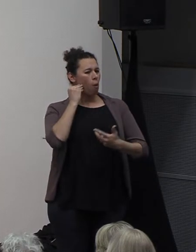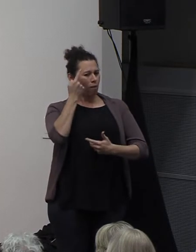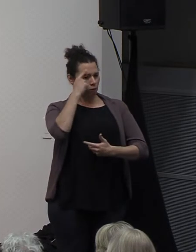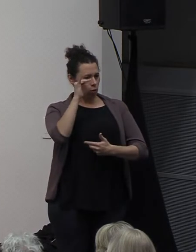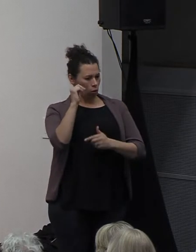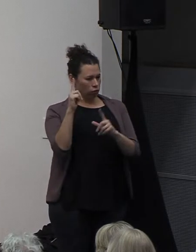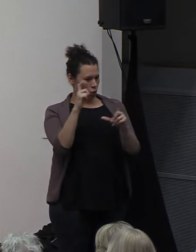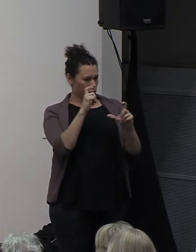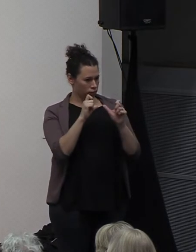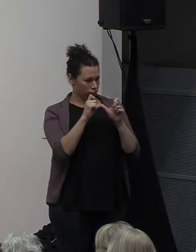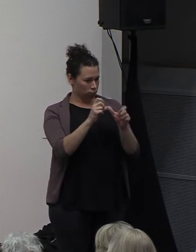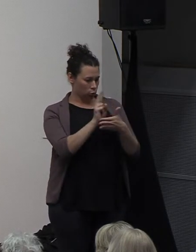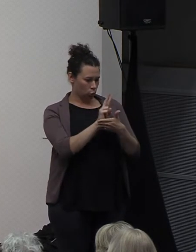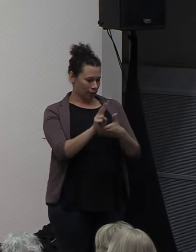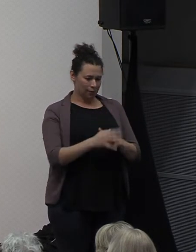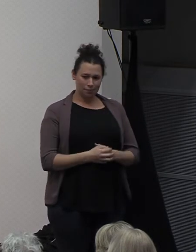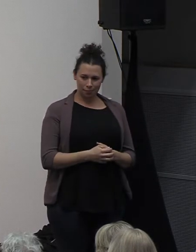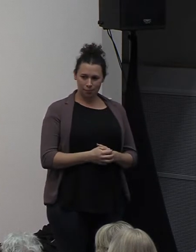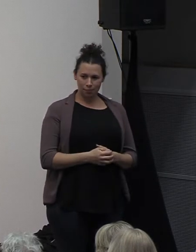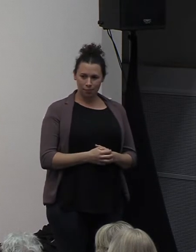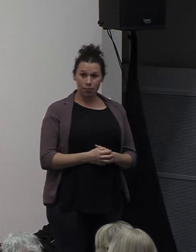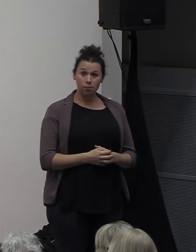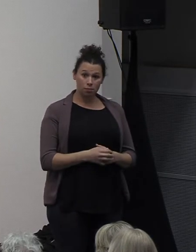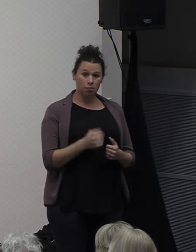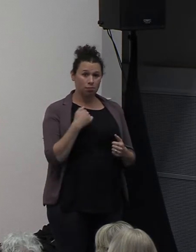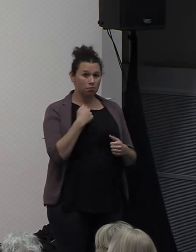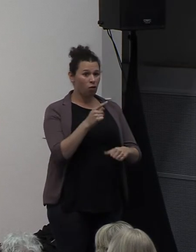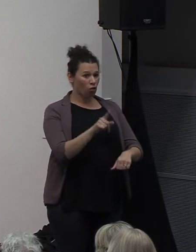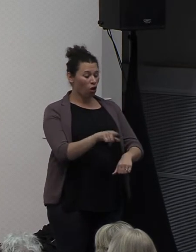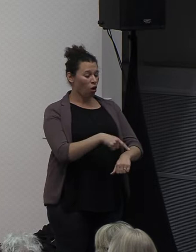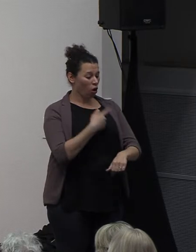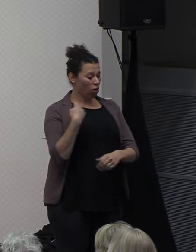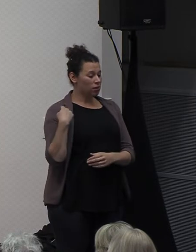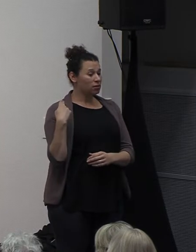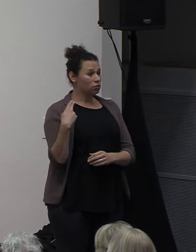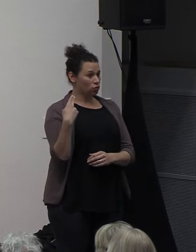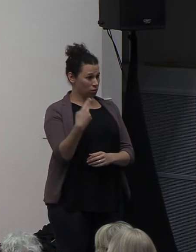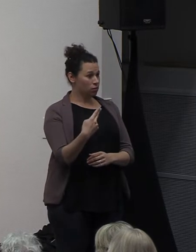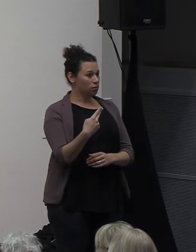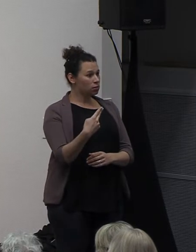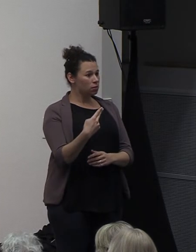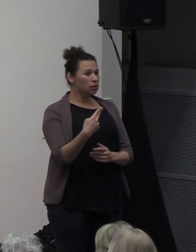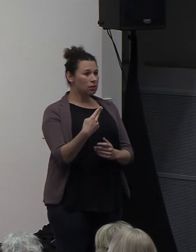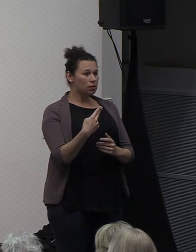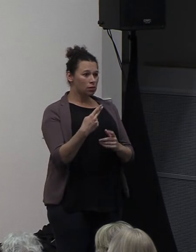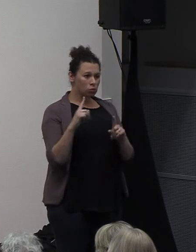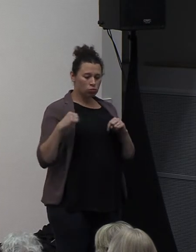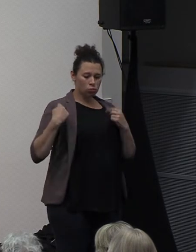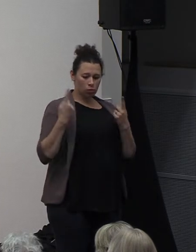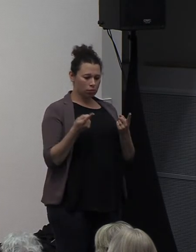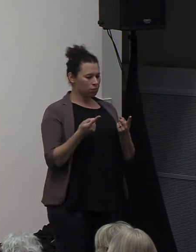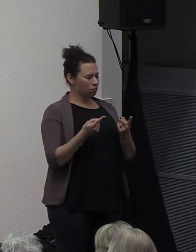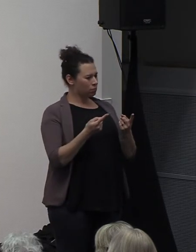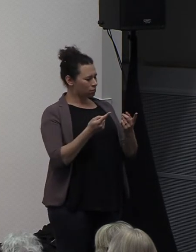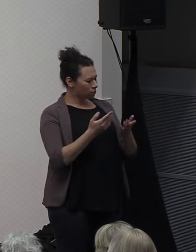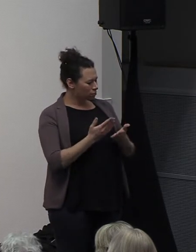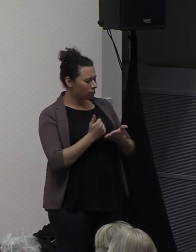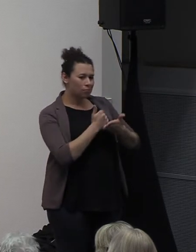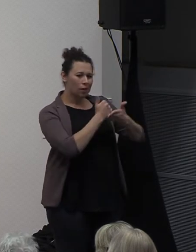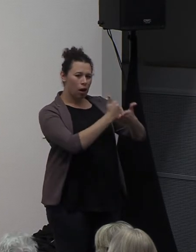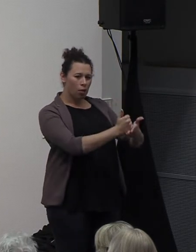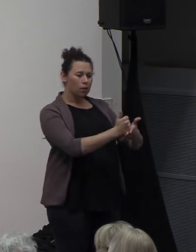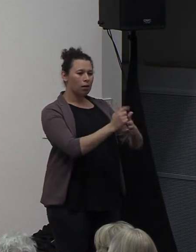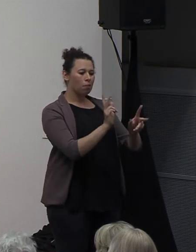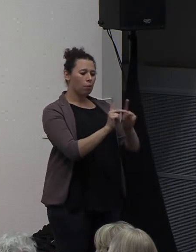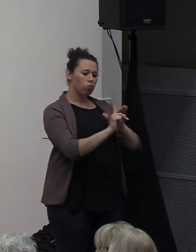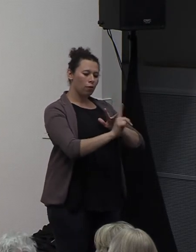the next 2 weeks, as we have a long and distinguished history of serving as an intellectual haven for